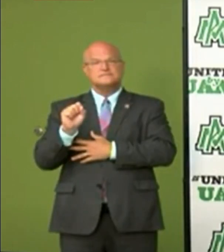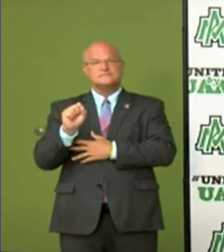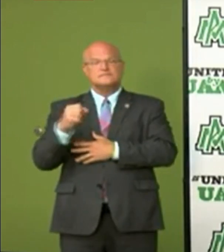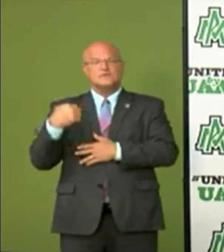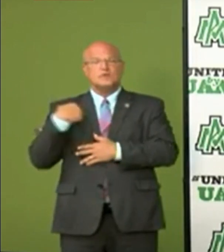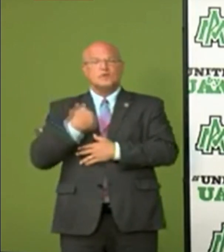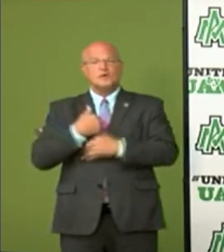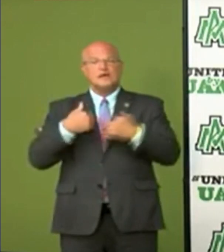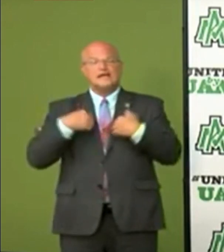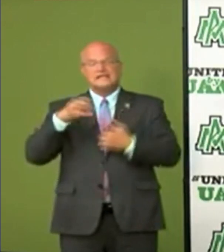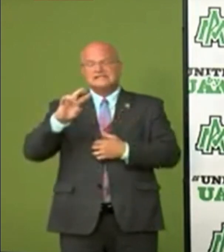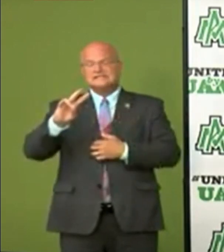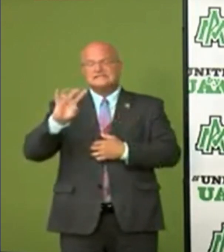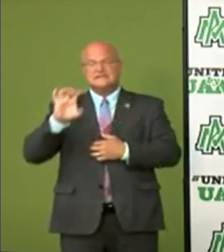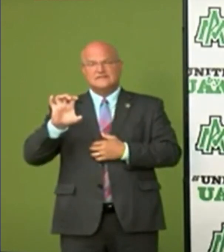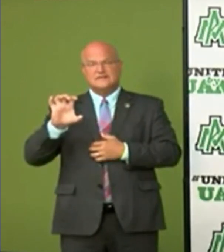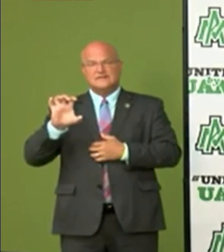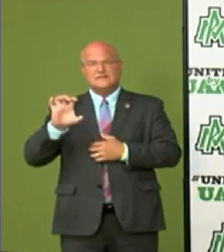we had